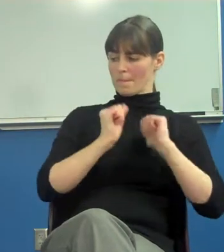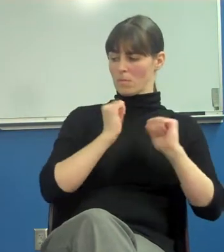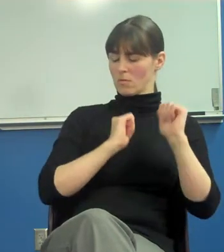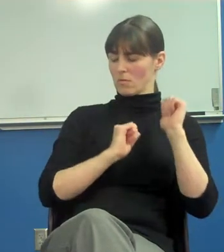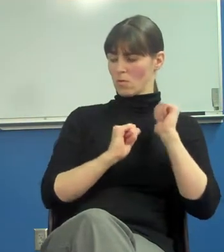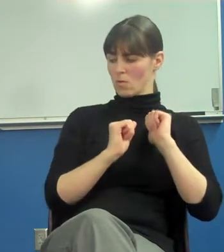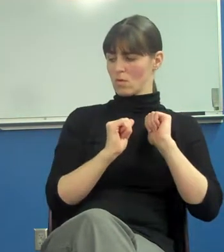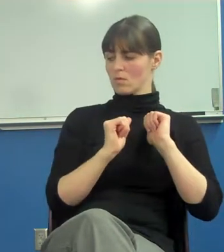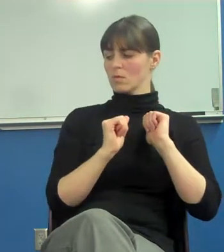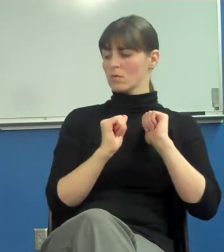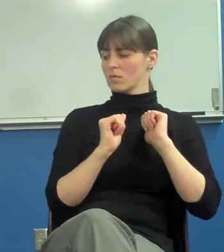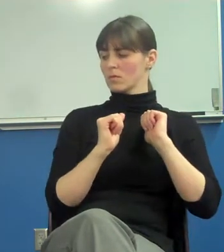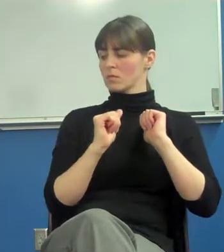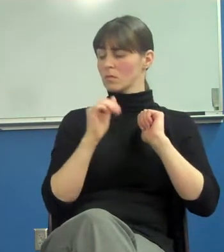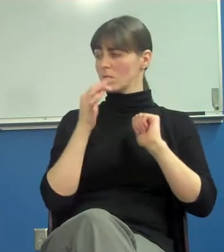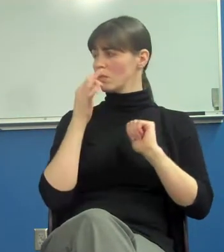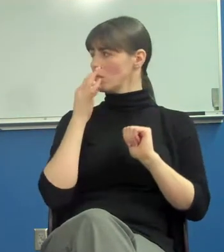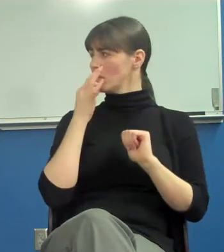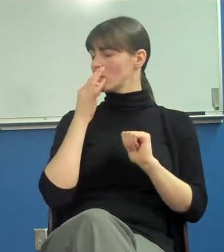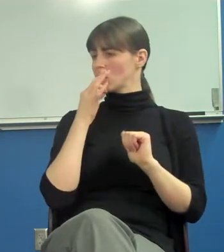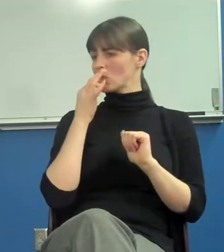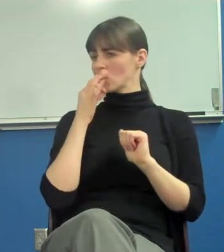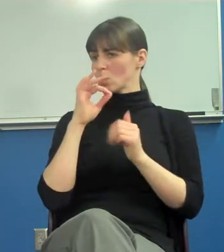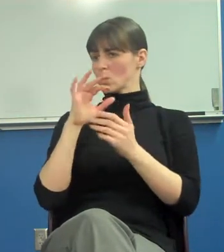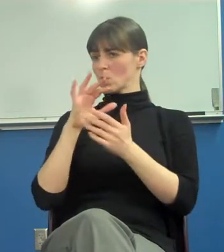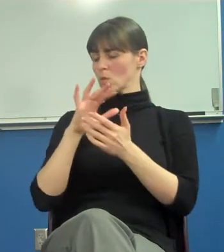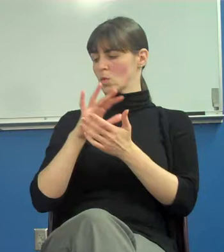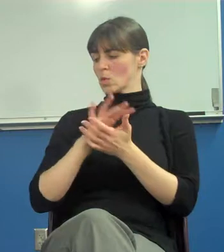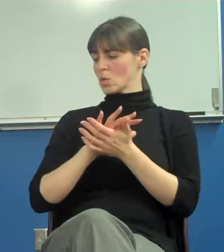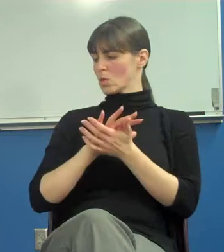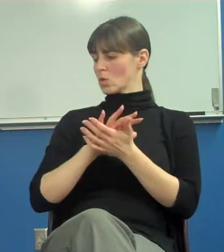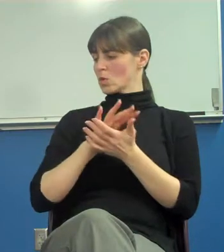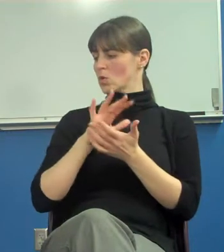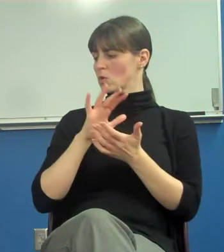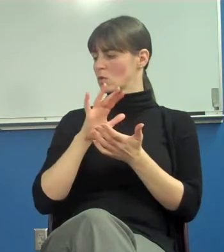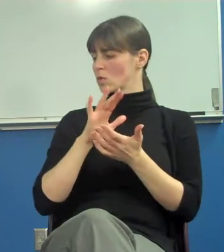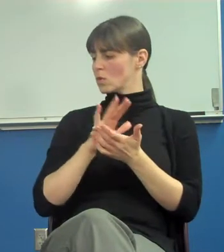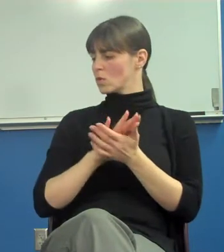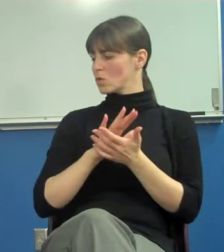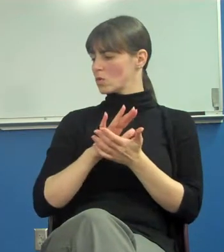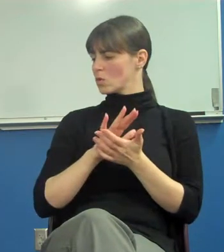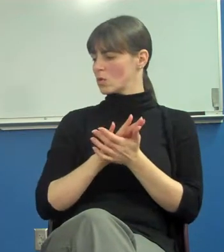Hopefully soon we'll be able to get the school to do how they have